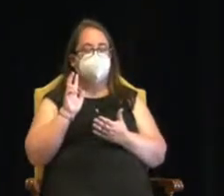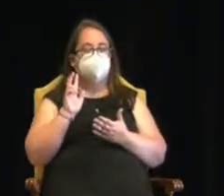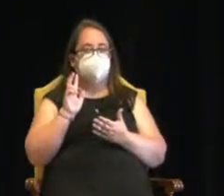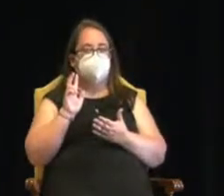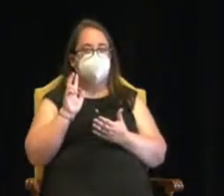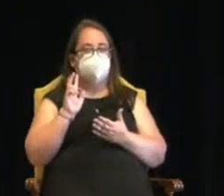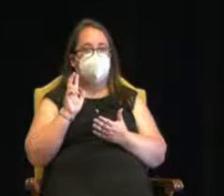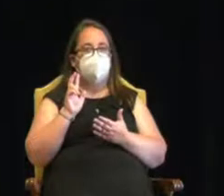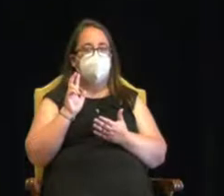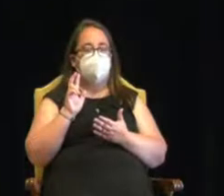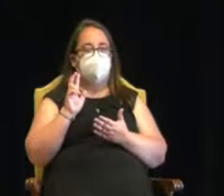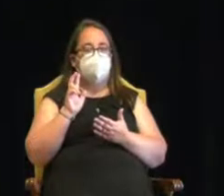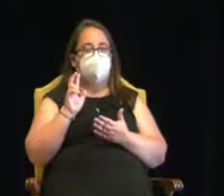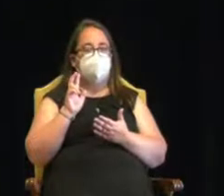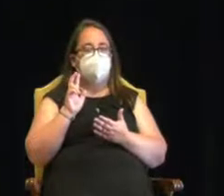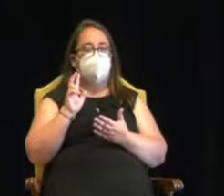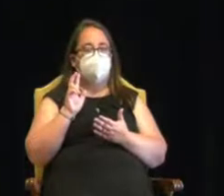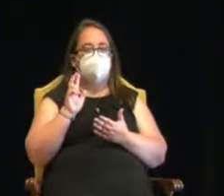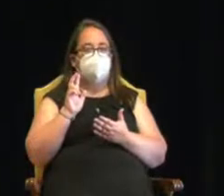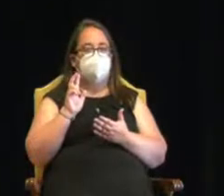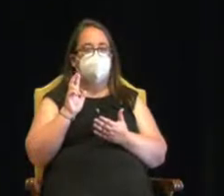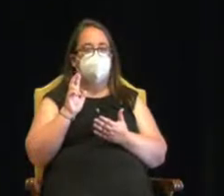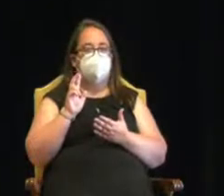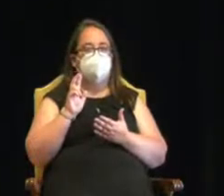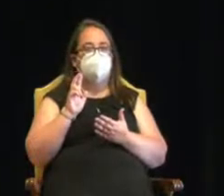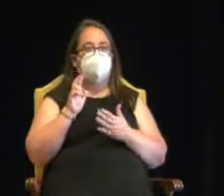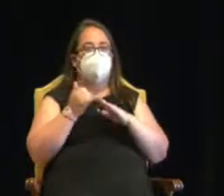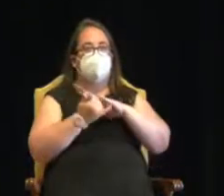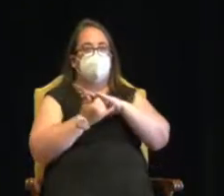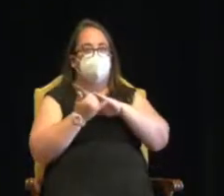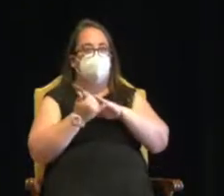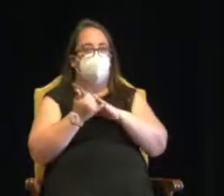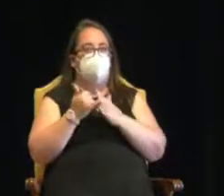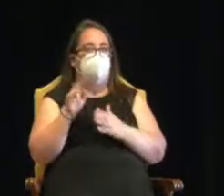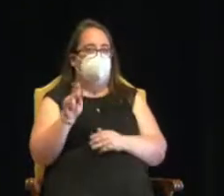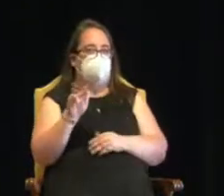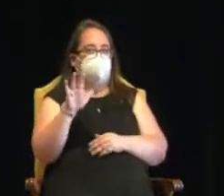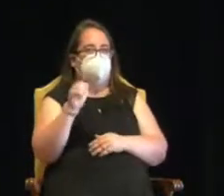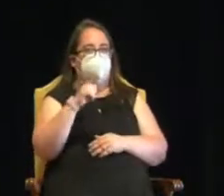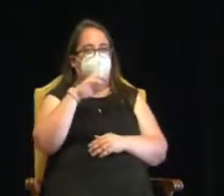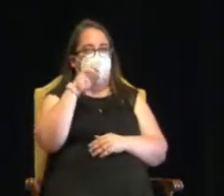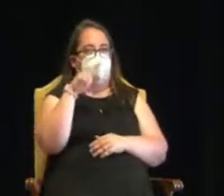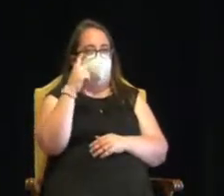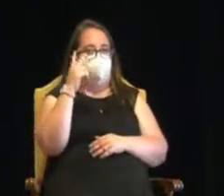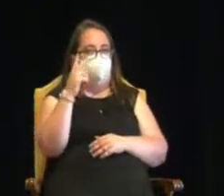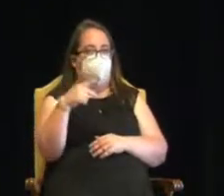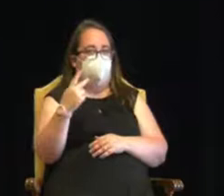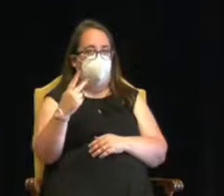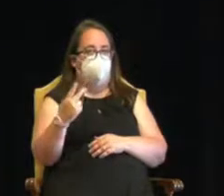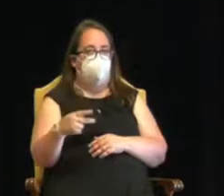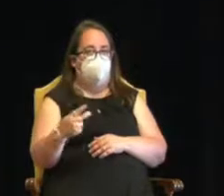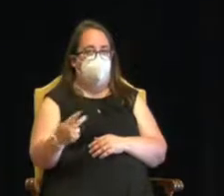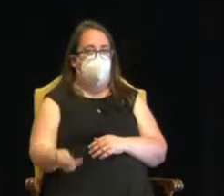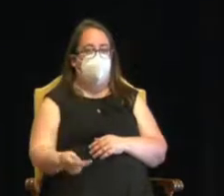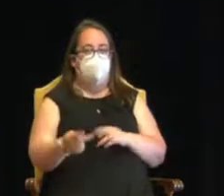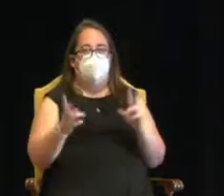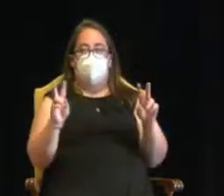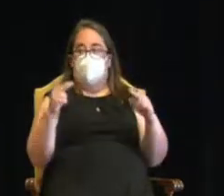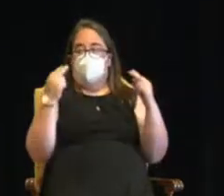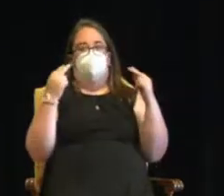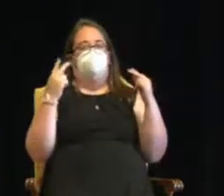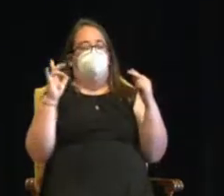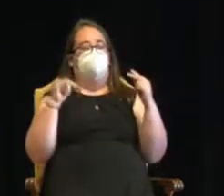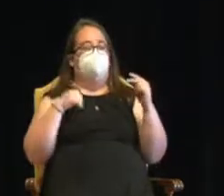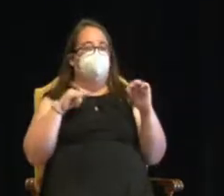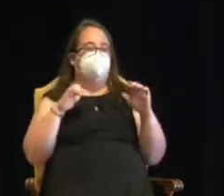I fell down the steps in the subway in New York City. And I know, I look like I'm doing